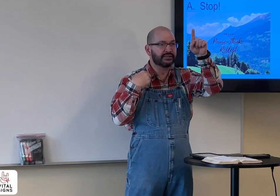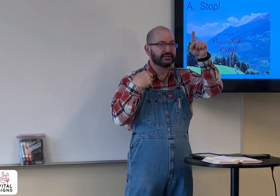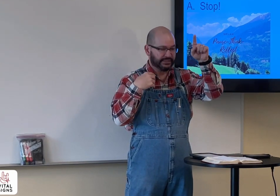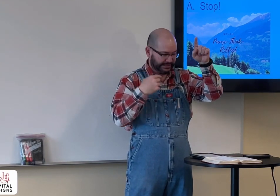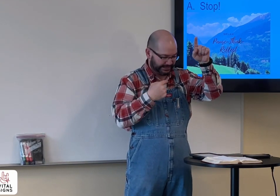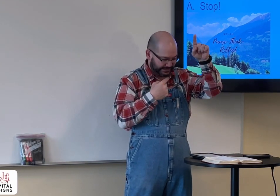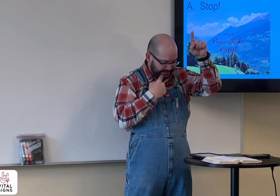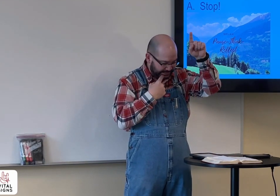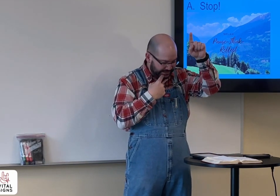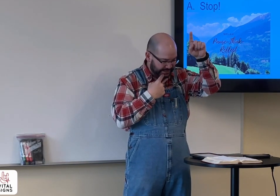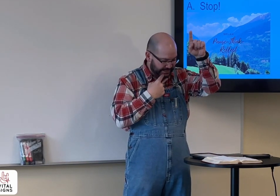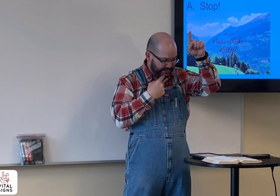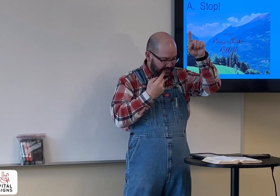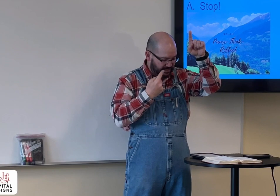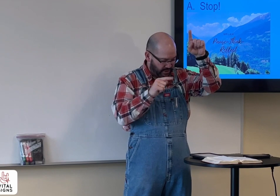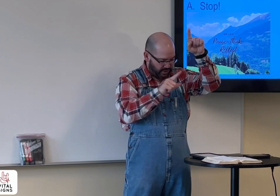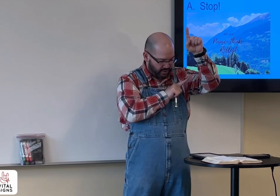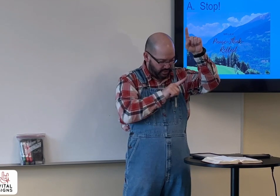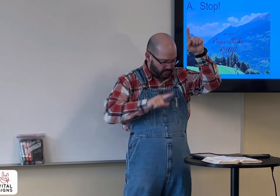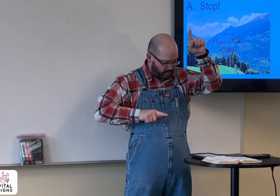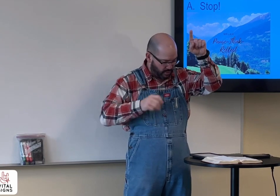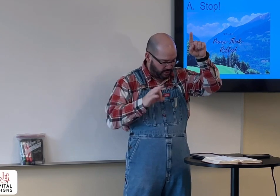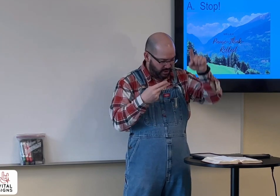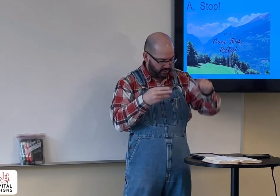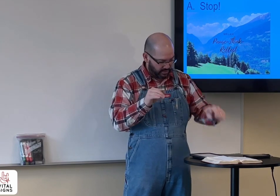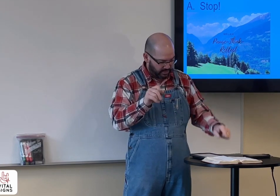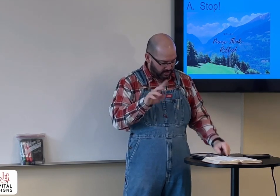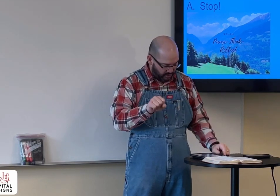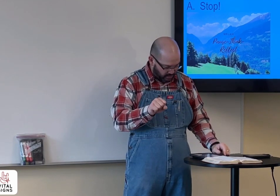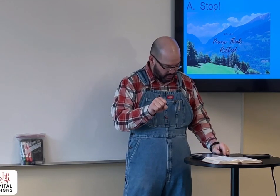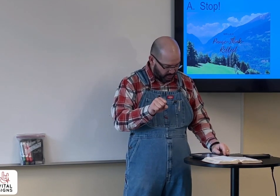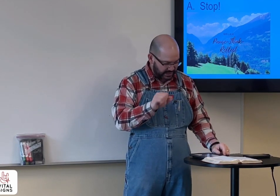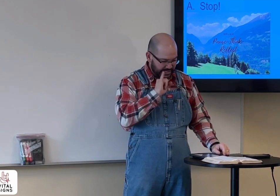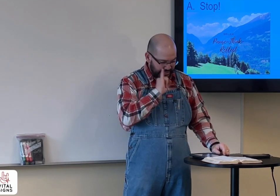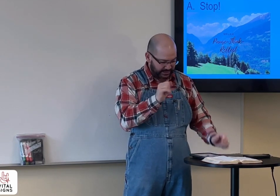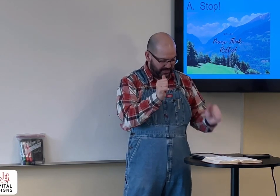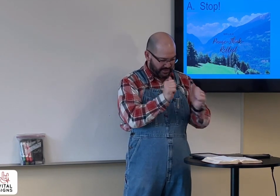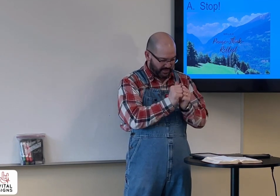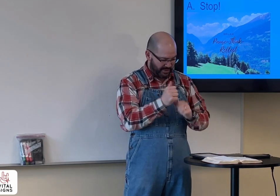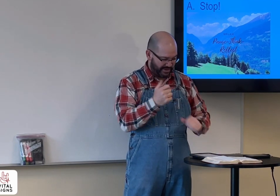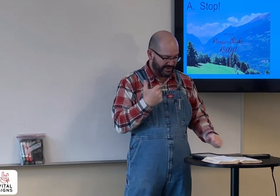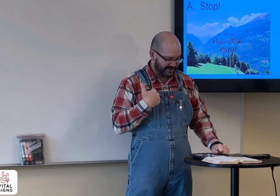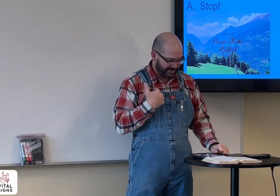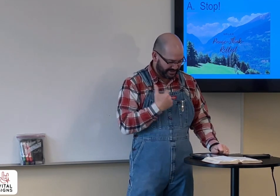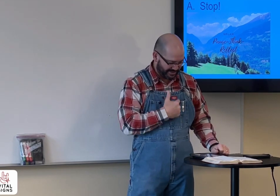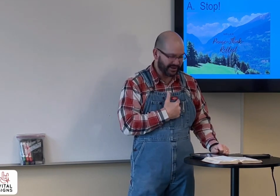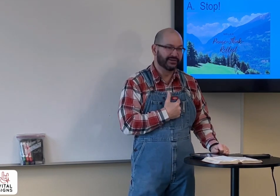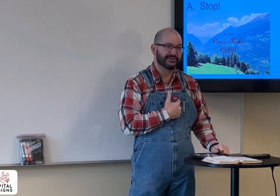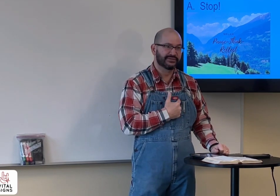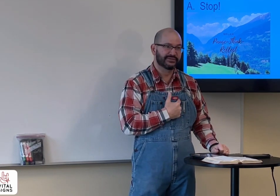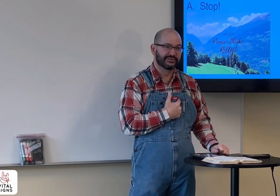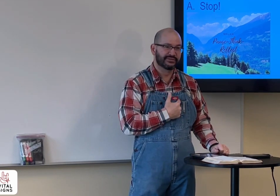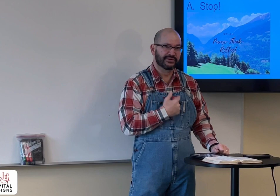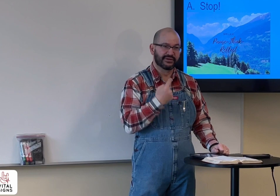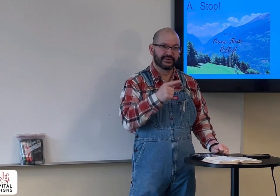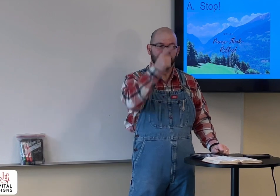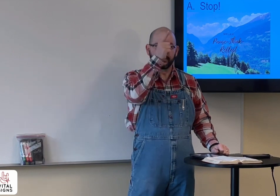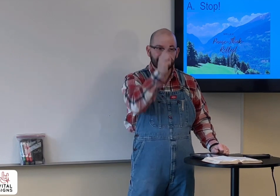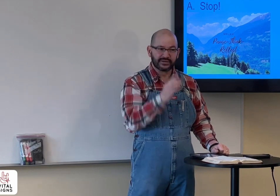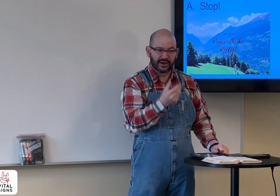He, it says, the Lord of Hosts is with us.